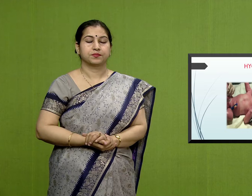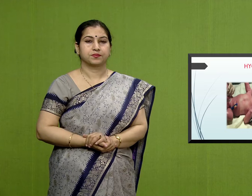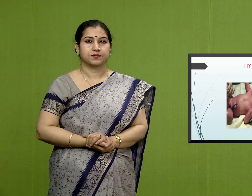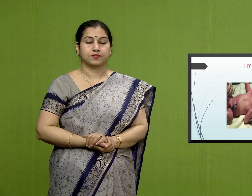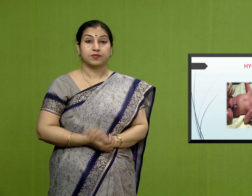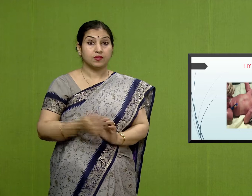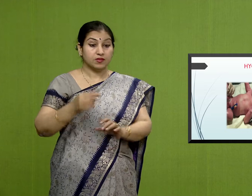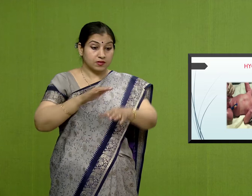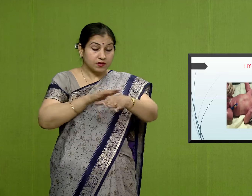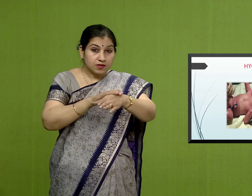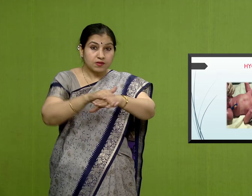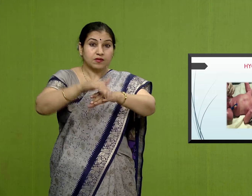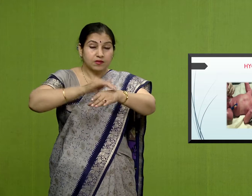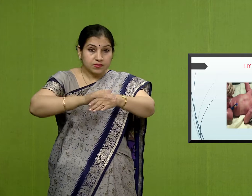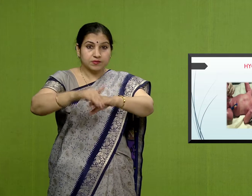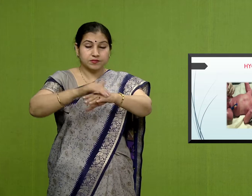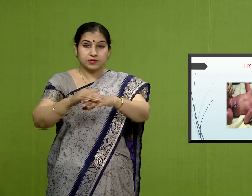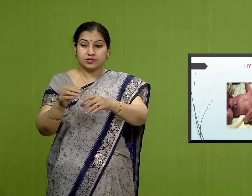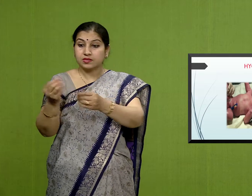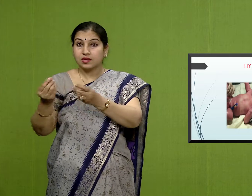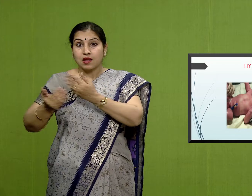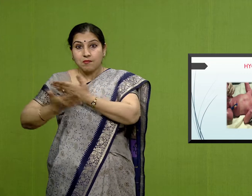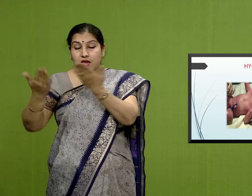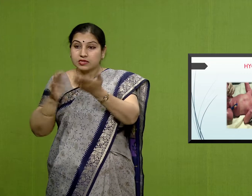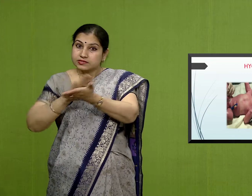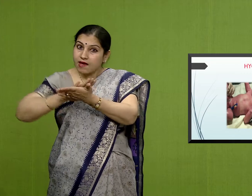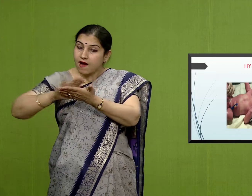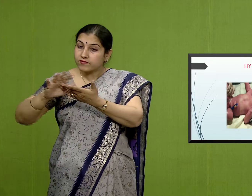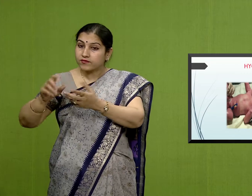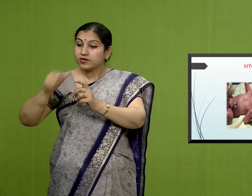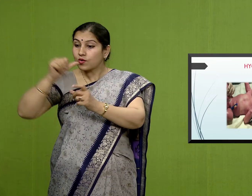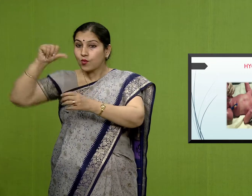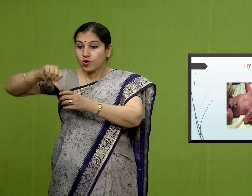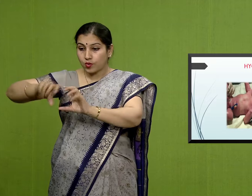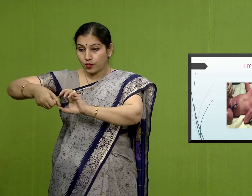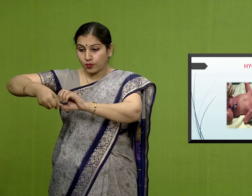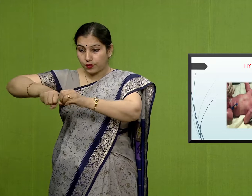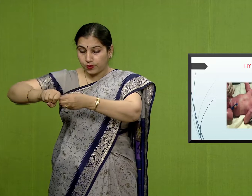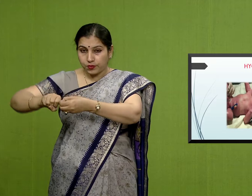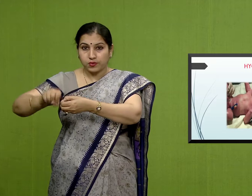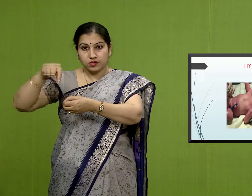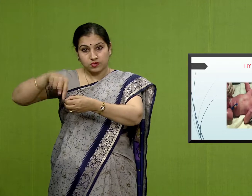Wipe it with clean cloth soaked in warm water.